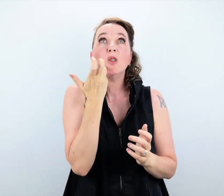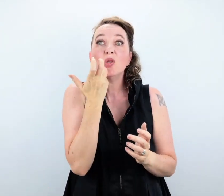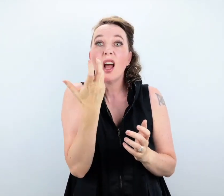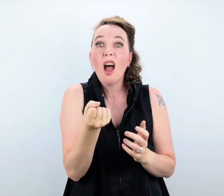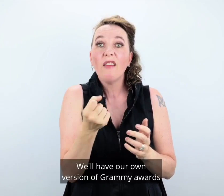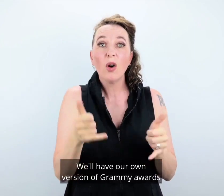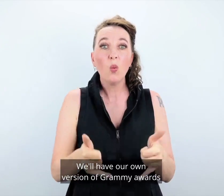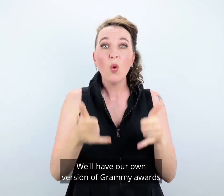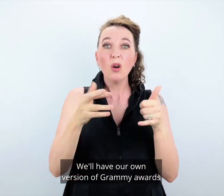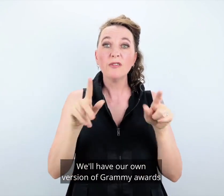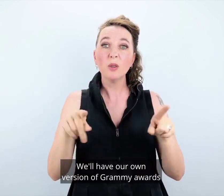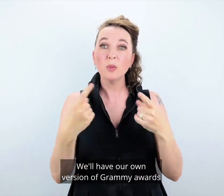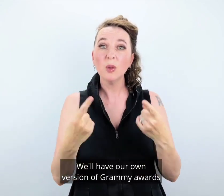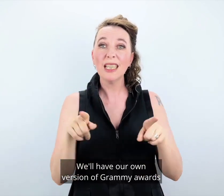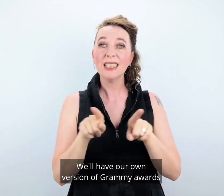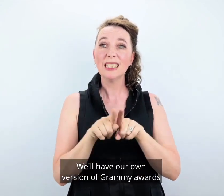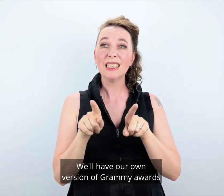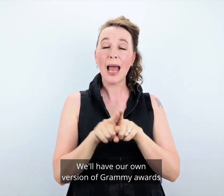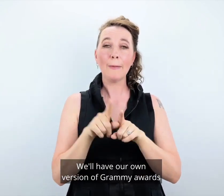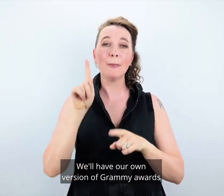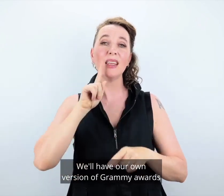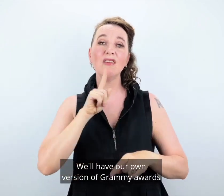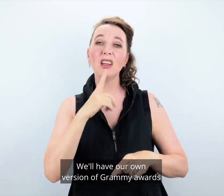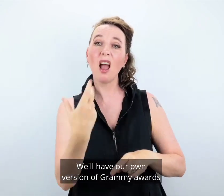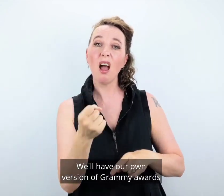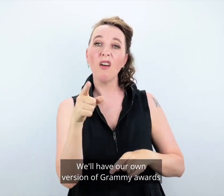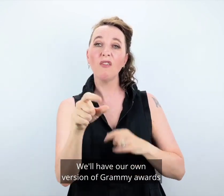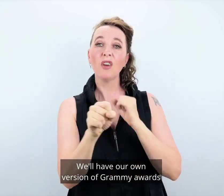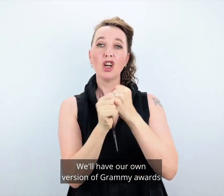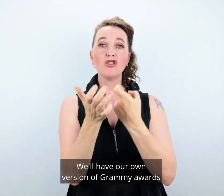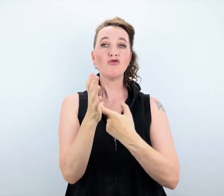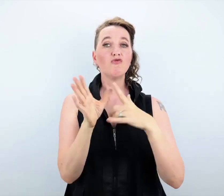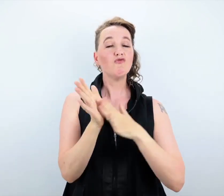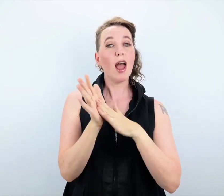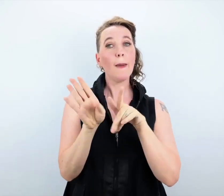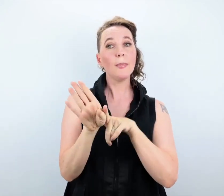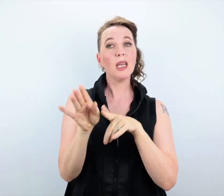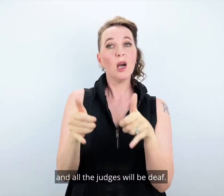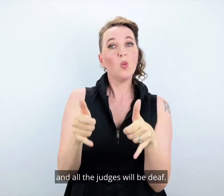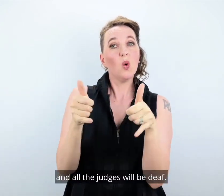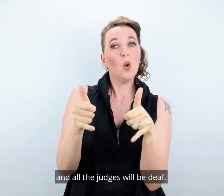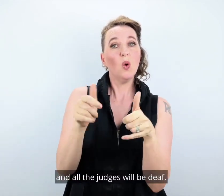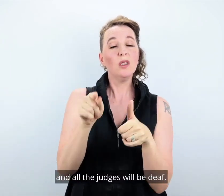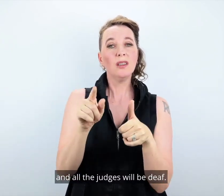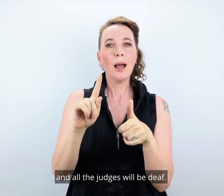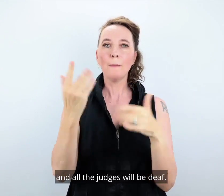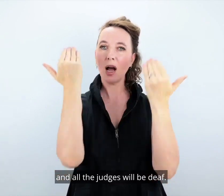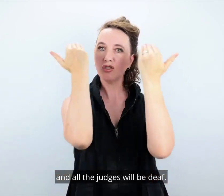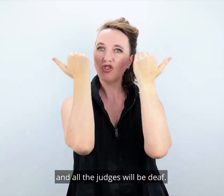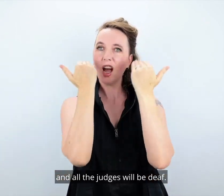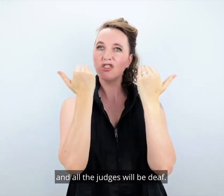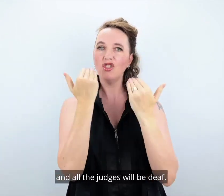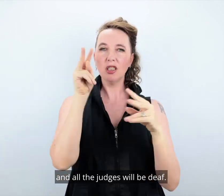We'll have our own version of the Grammy Awards and all the judges will be deaf.